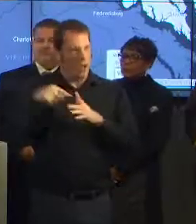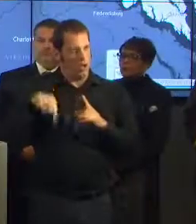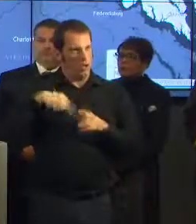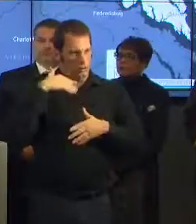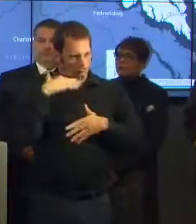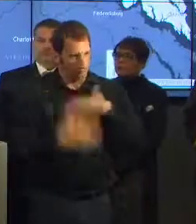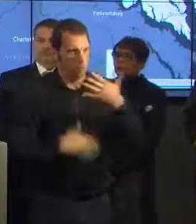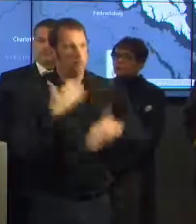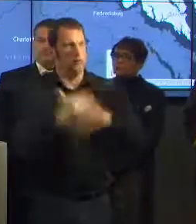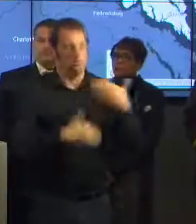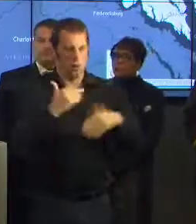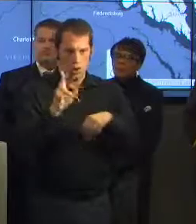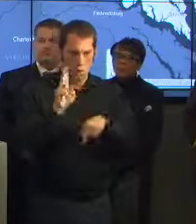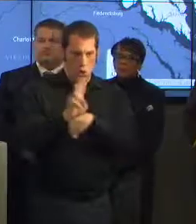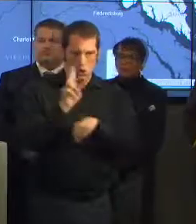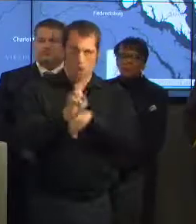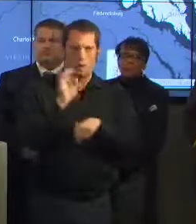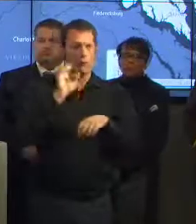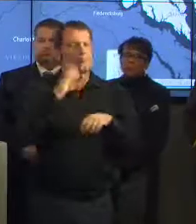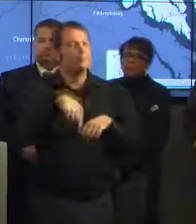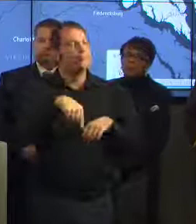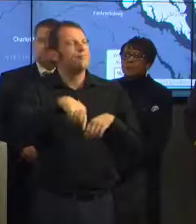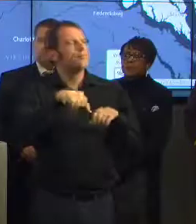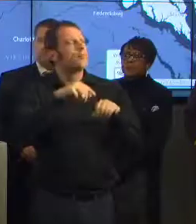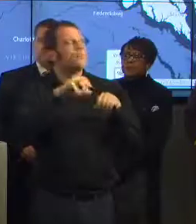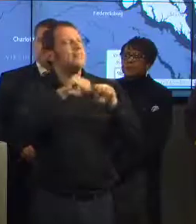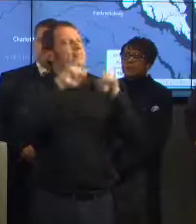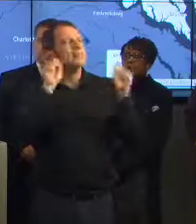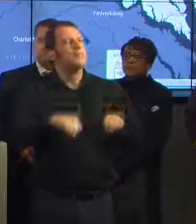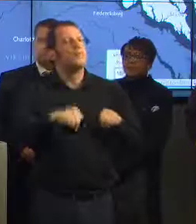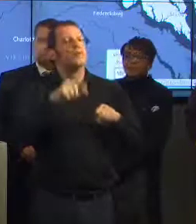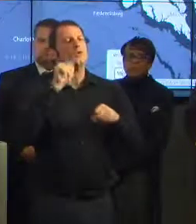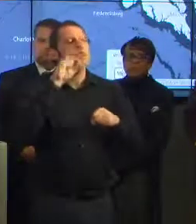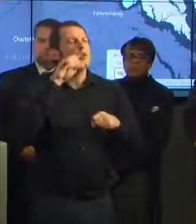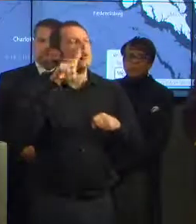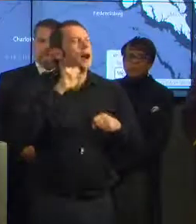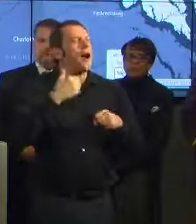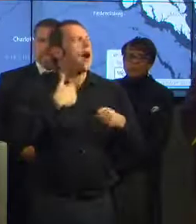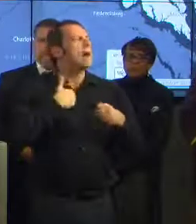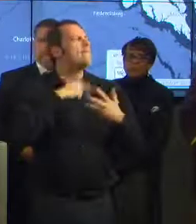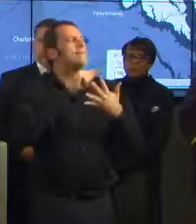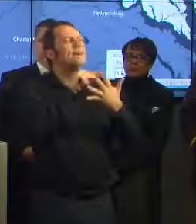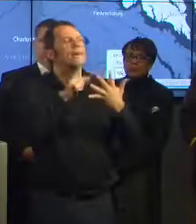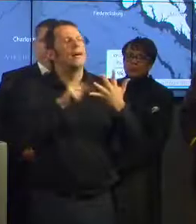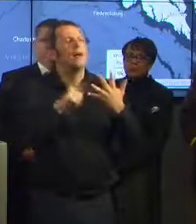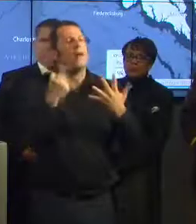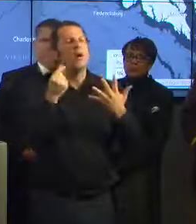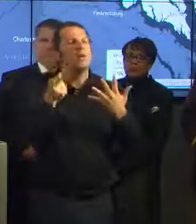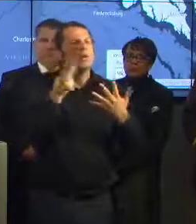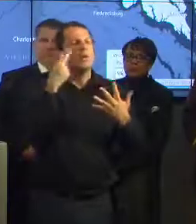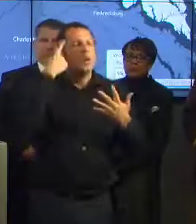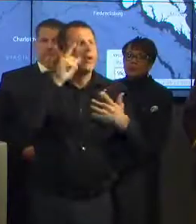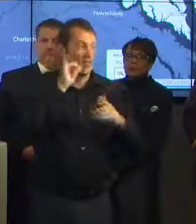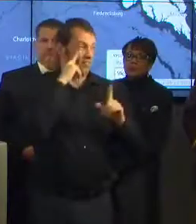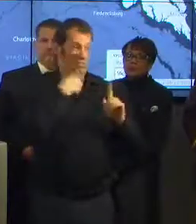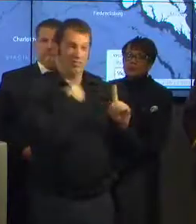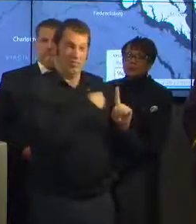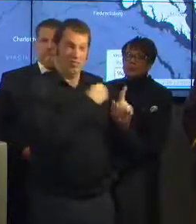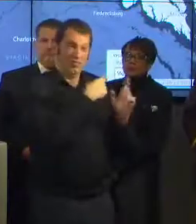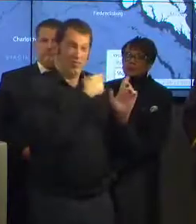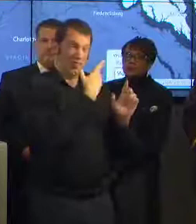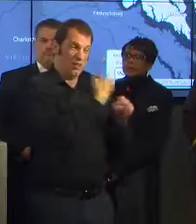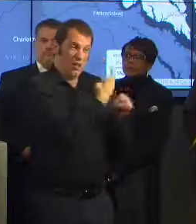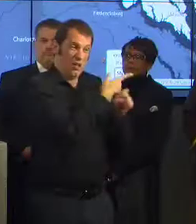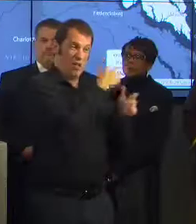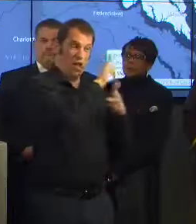system and tools that are used for any catastrophic emergency situation facing our state. This will include